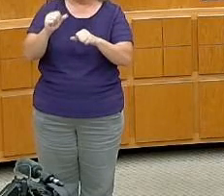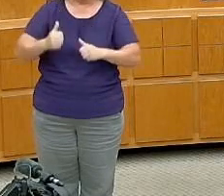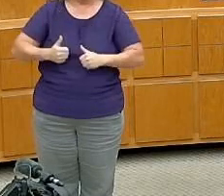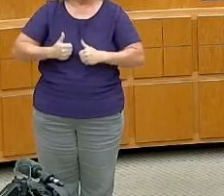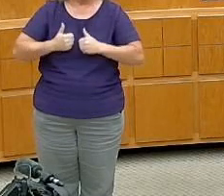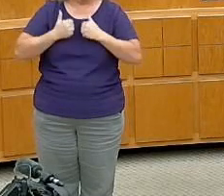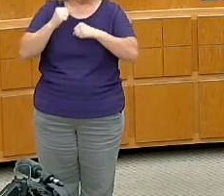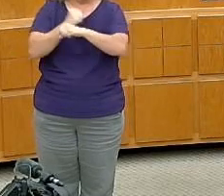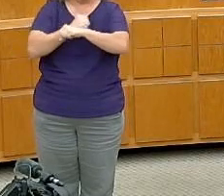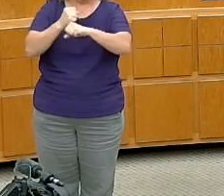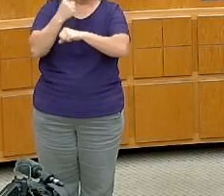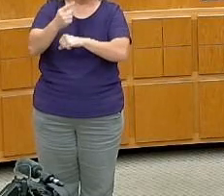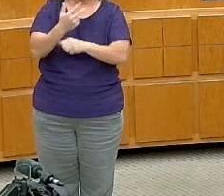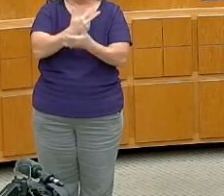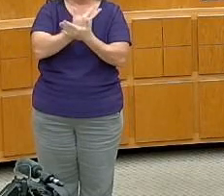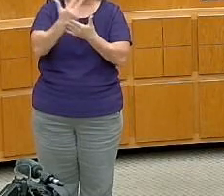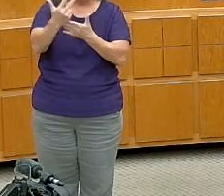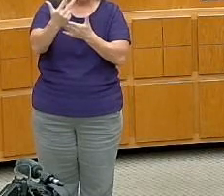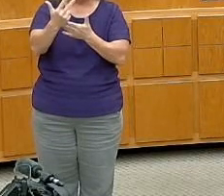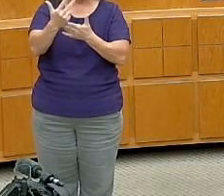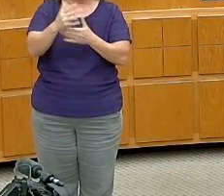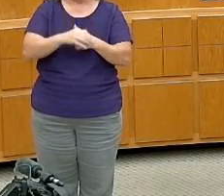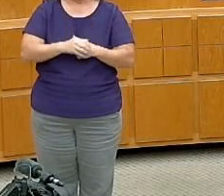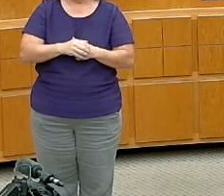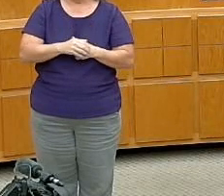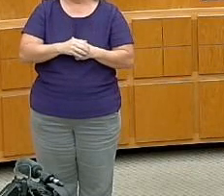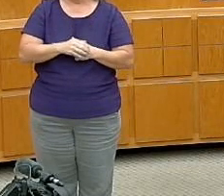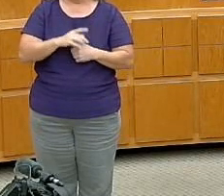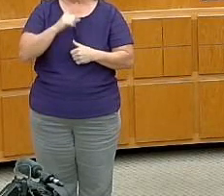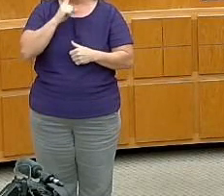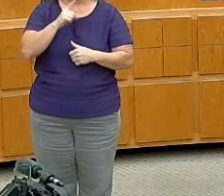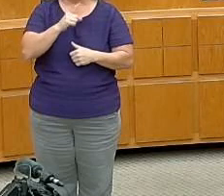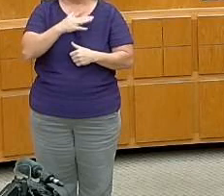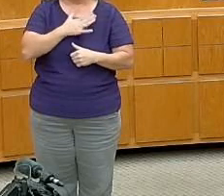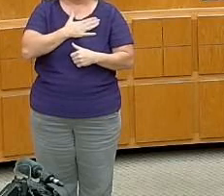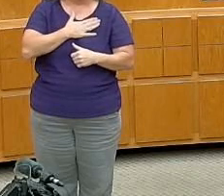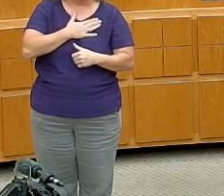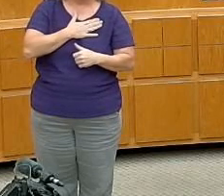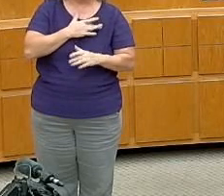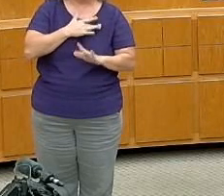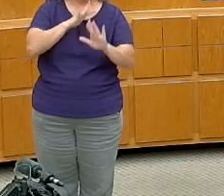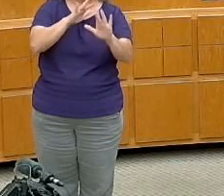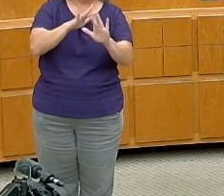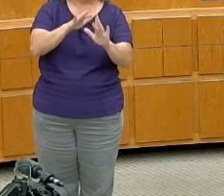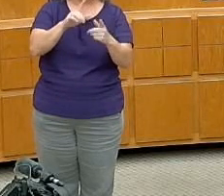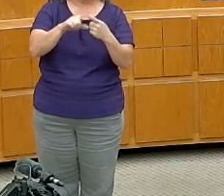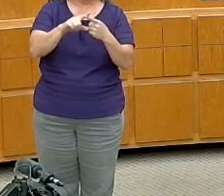illness. My heartfelt condolences to the patient's family.